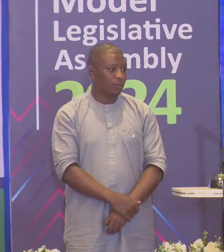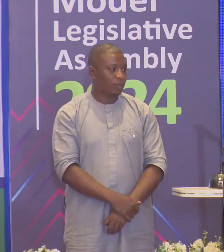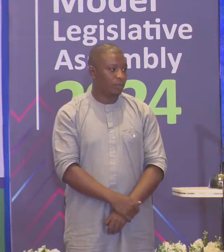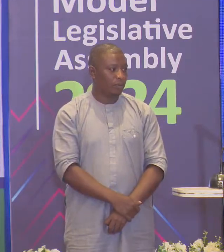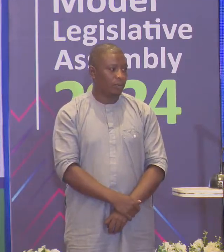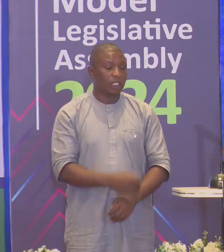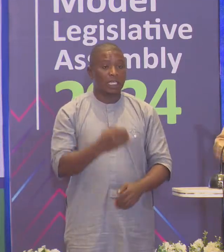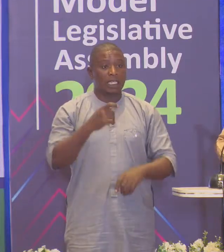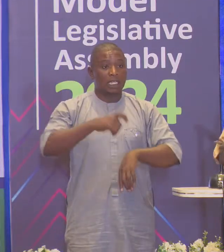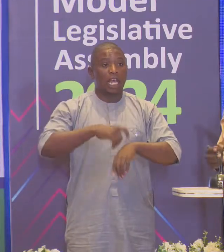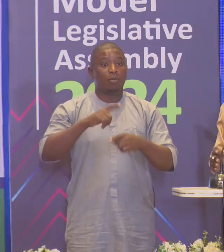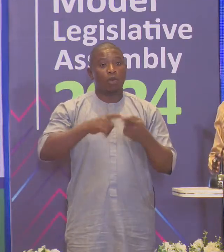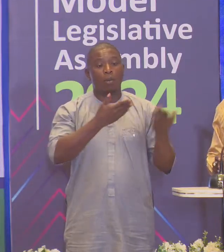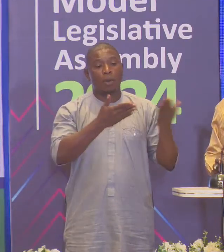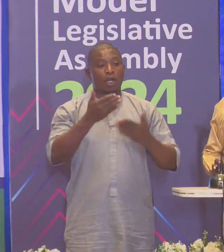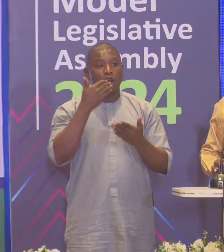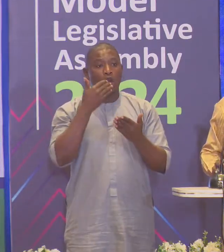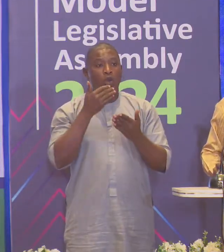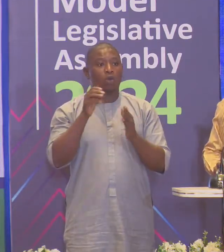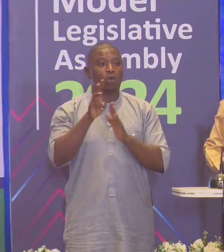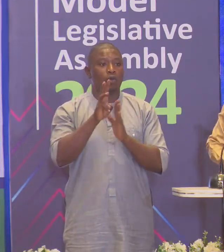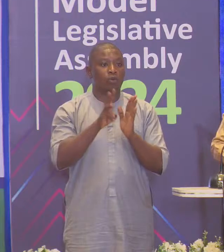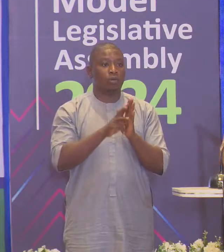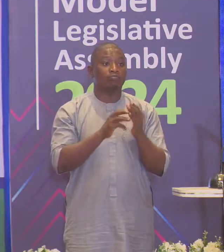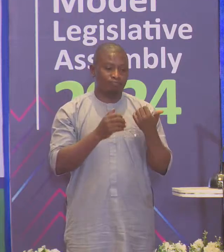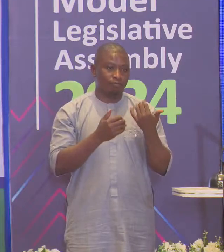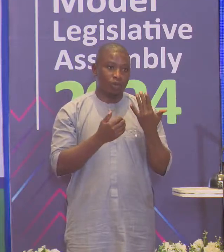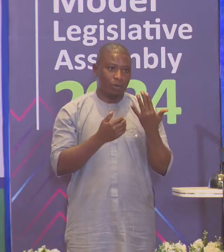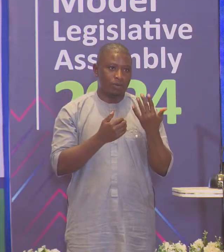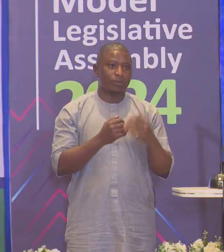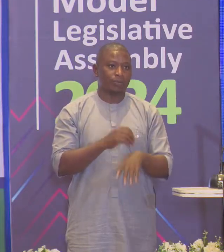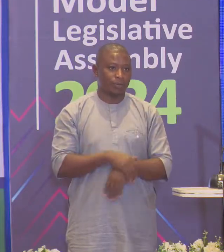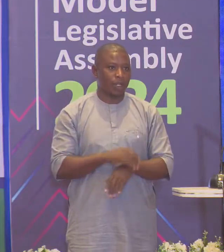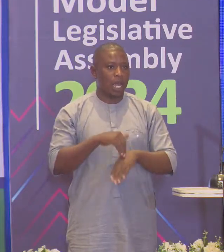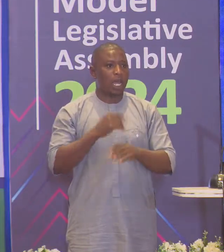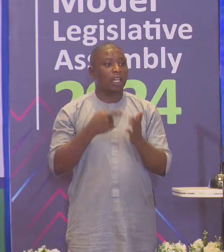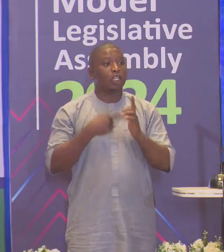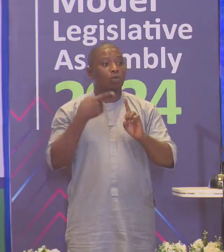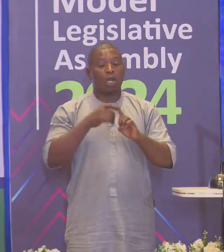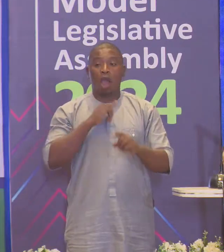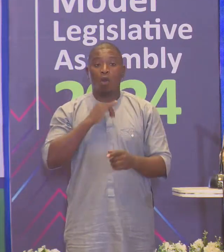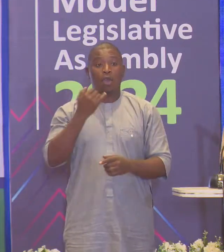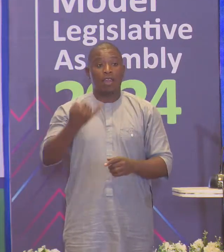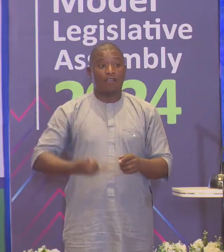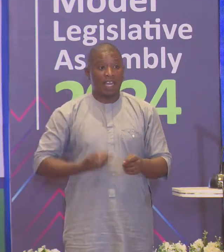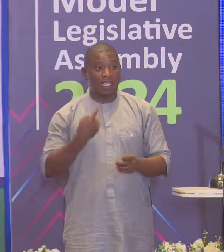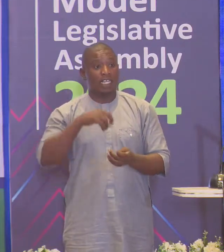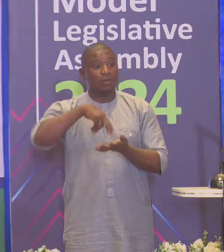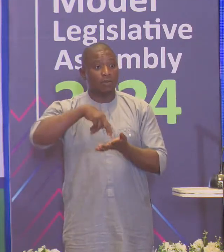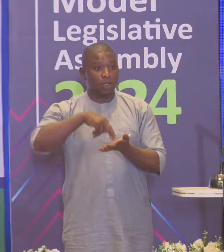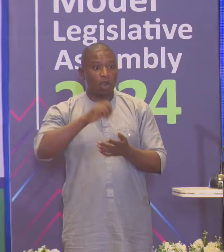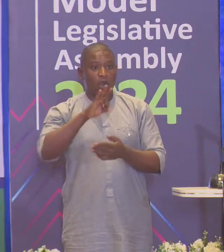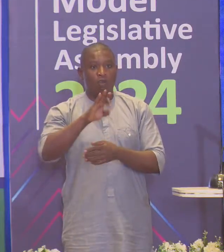bring the Goodwill remarks to the podium, and at this point I will invite the representative of the European Union